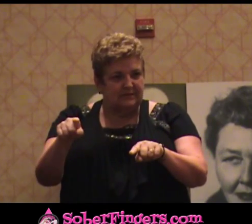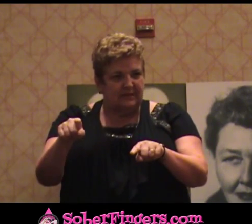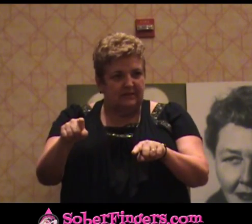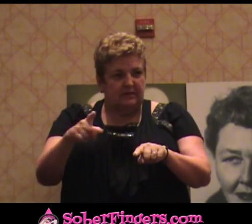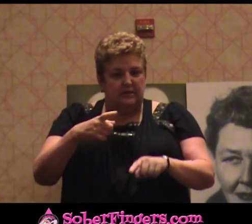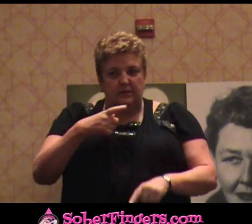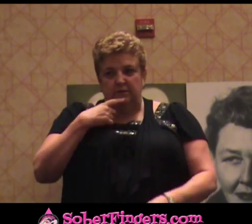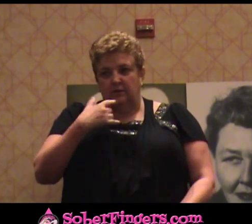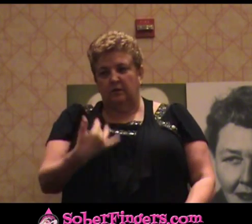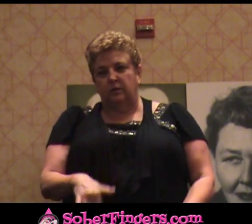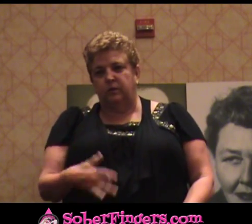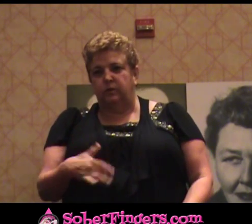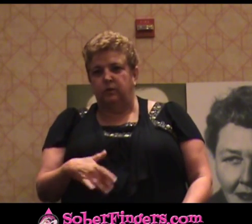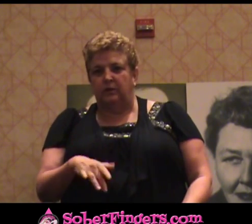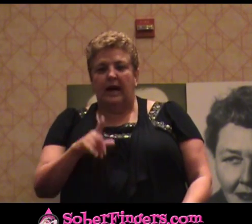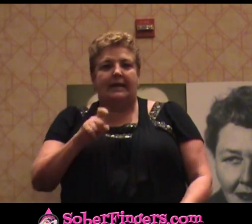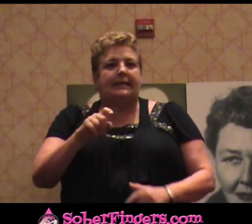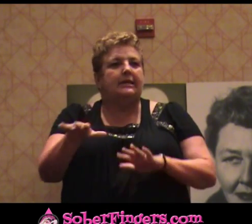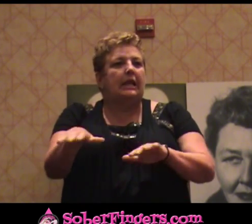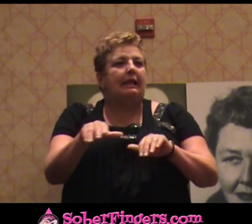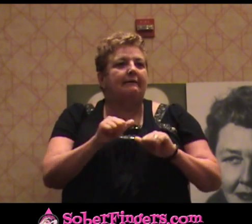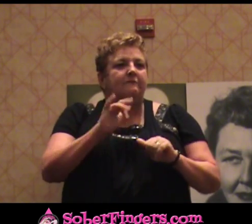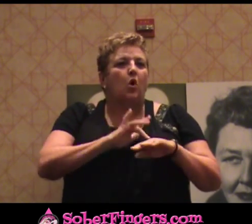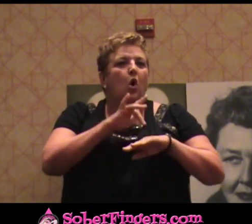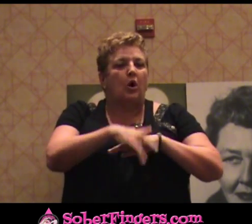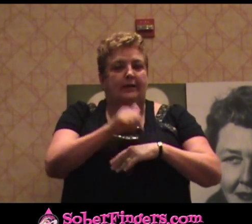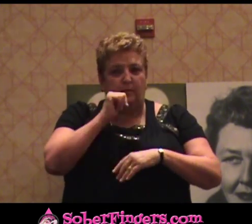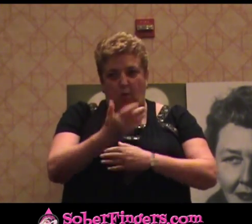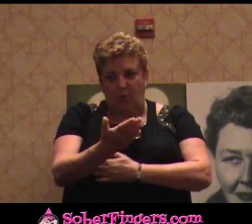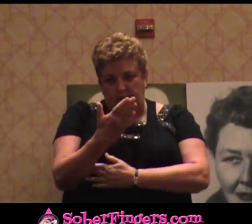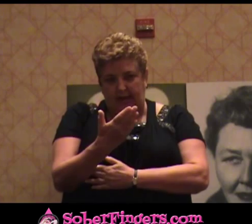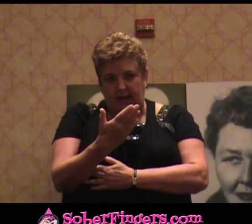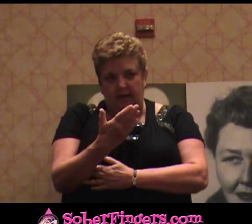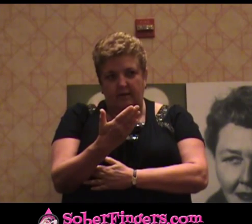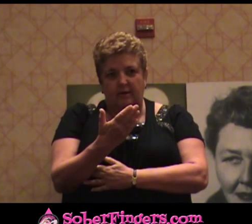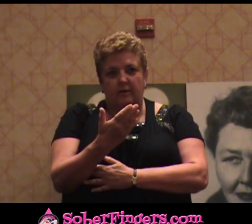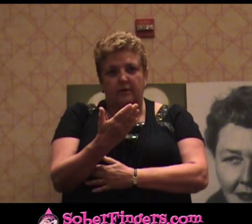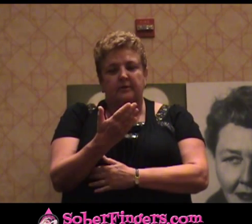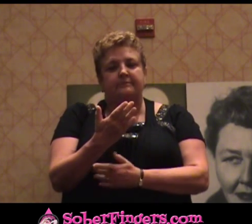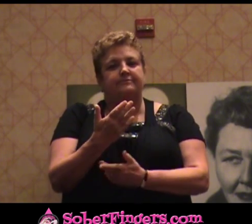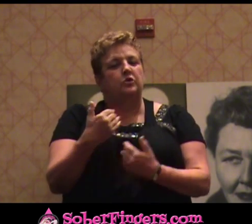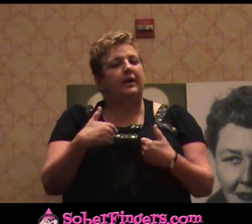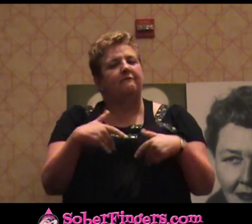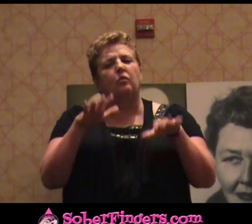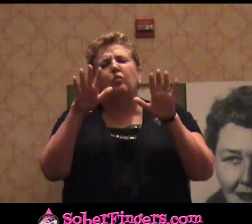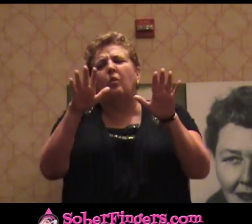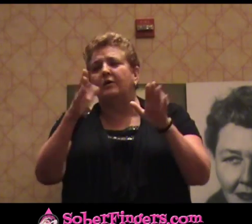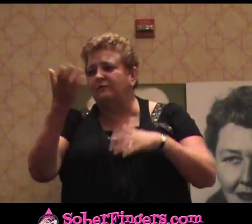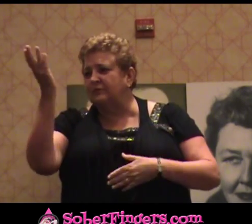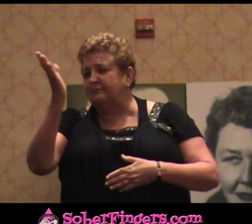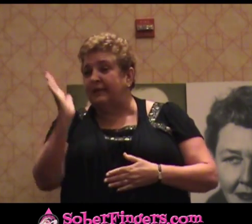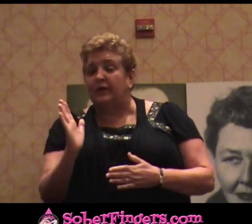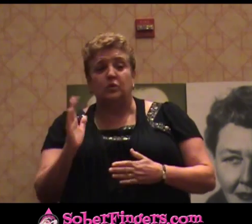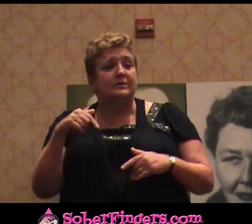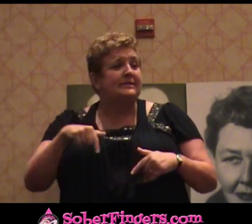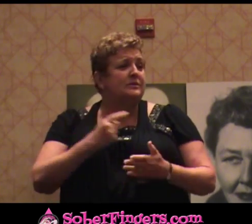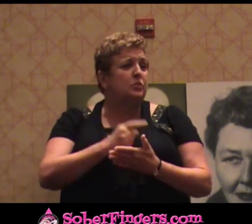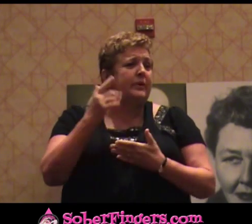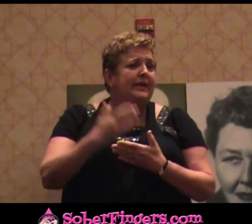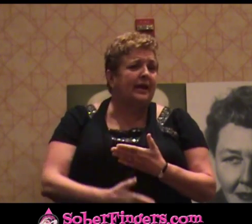So I need to leave early in the morning. I'm going to miss the rest. You got wonderful speakers this weekend. I'm going to kick the kickoff